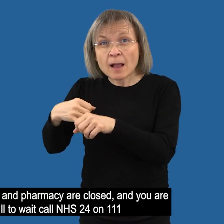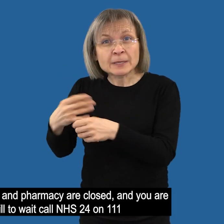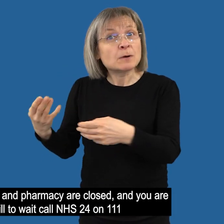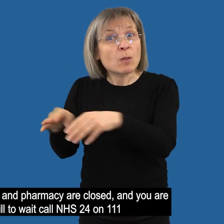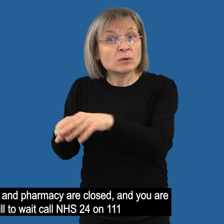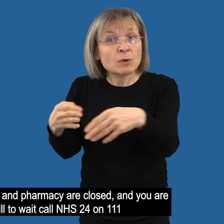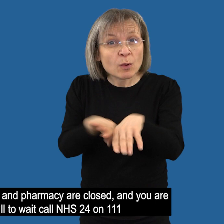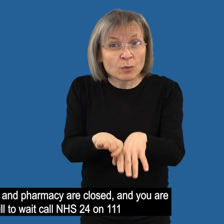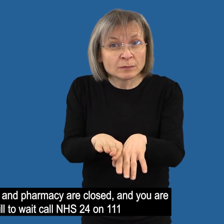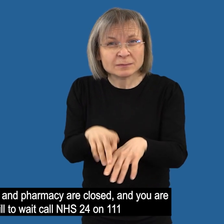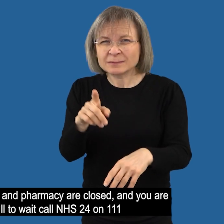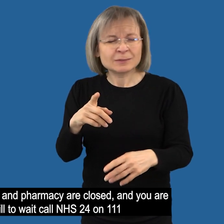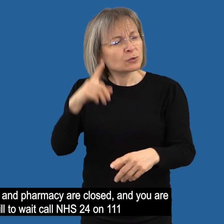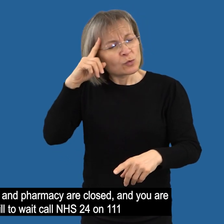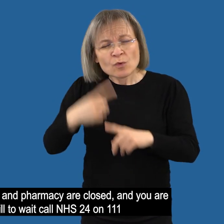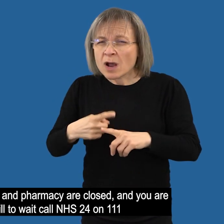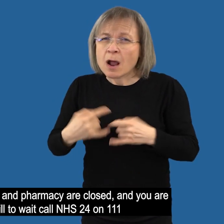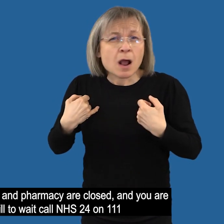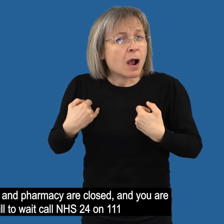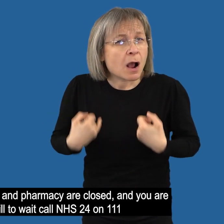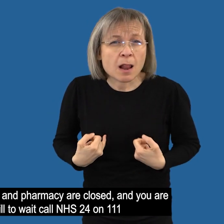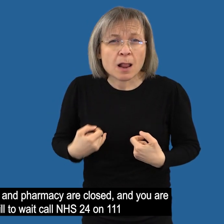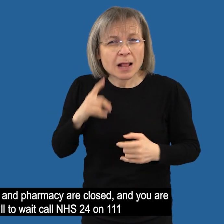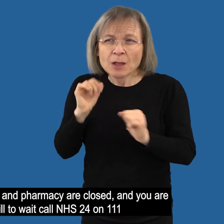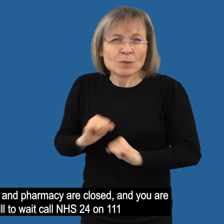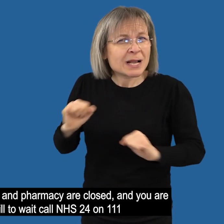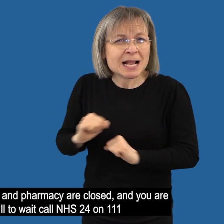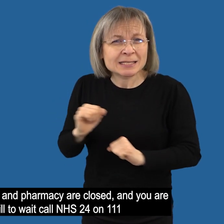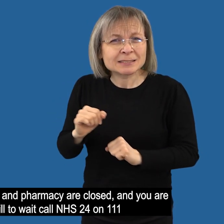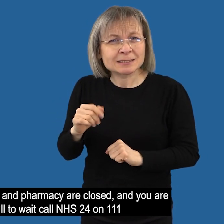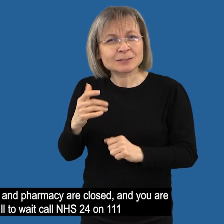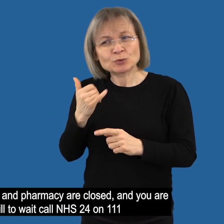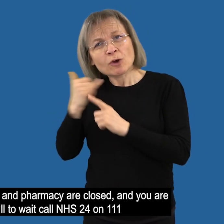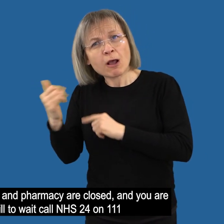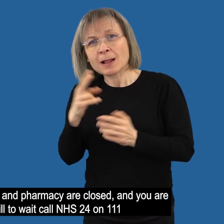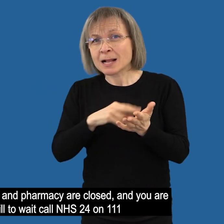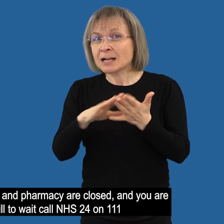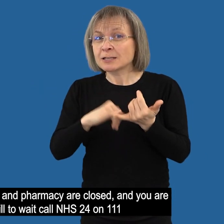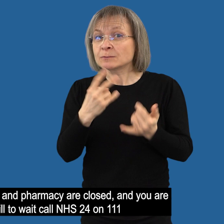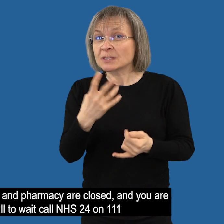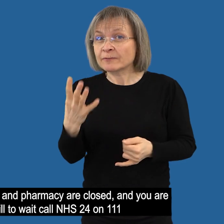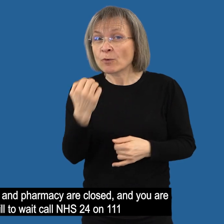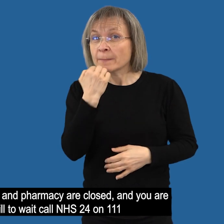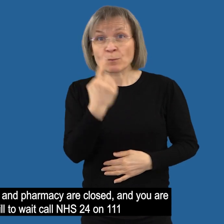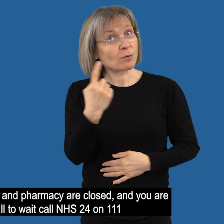When your GP and pharmacy are closed, and you are too ill to wait, call NHS 24 on